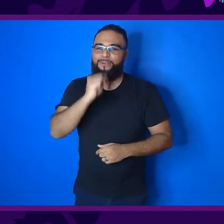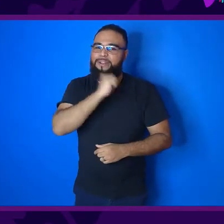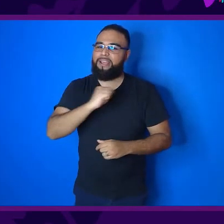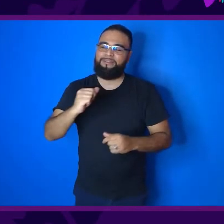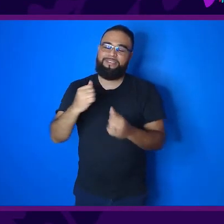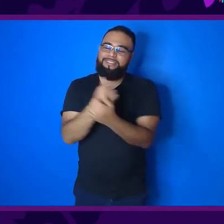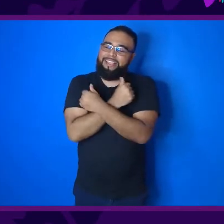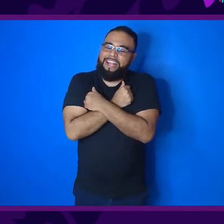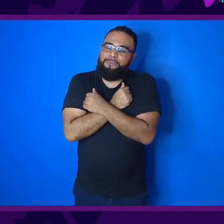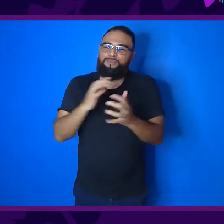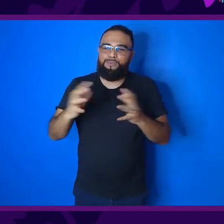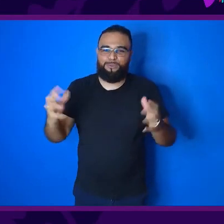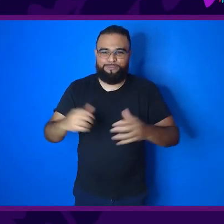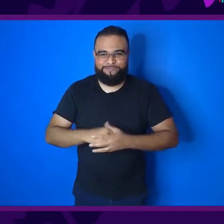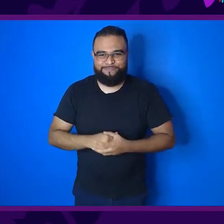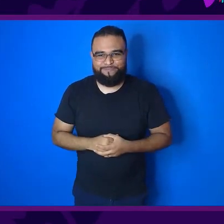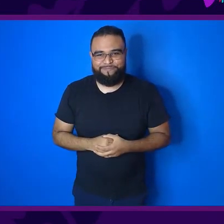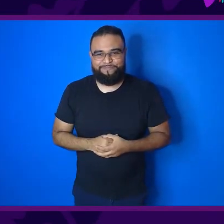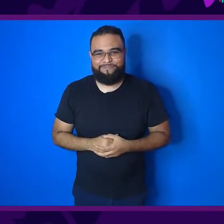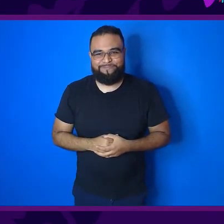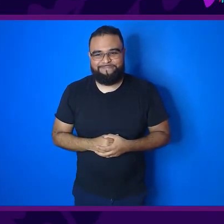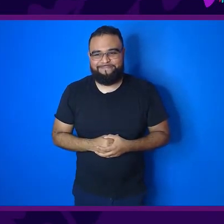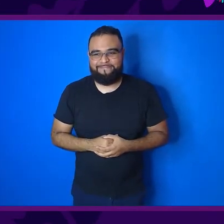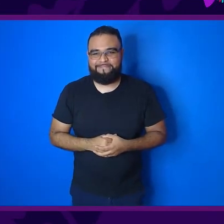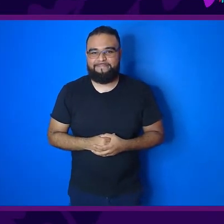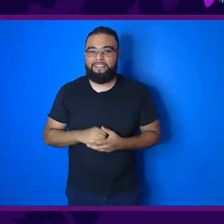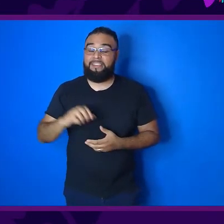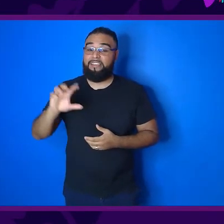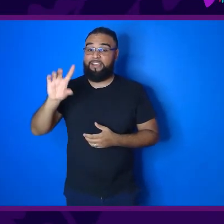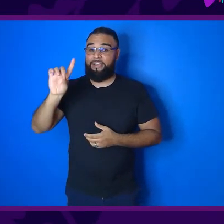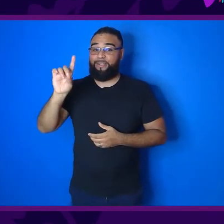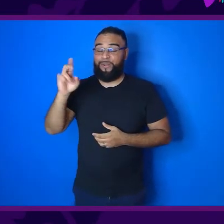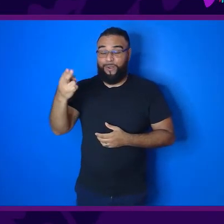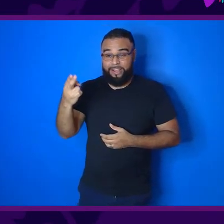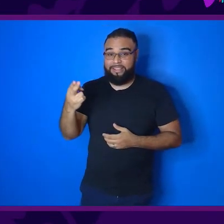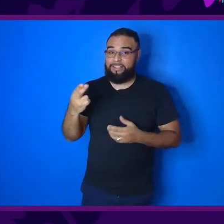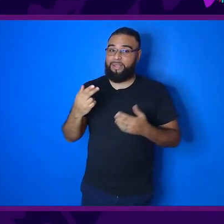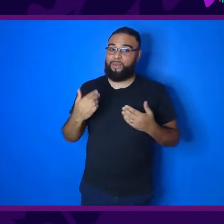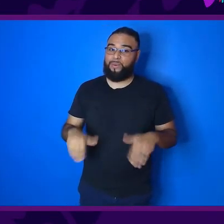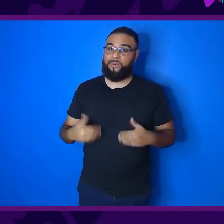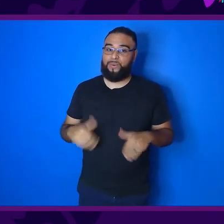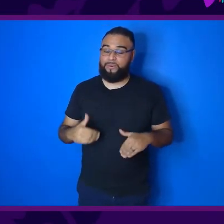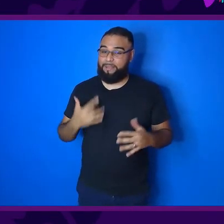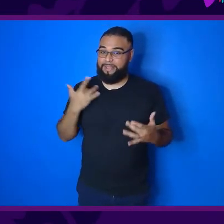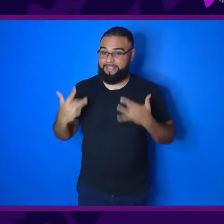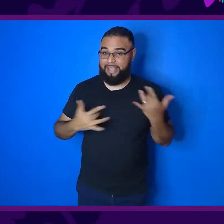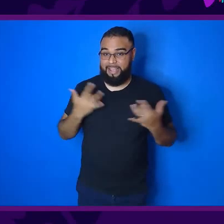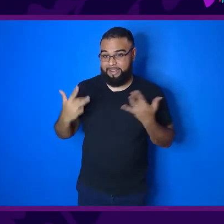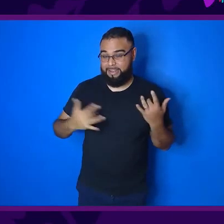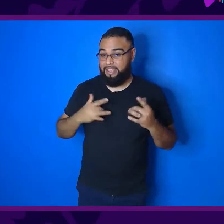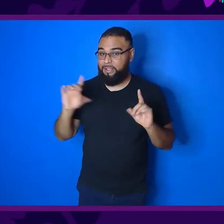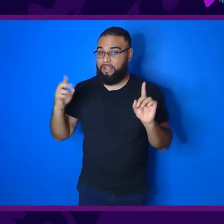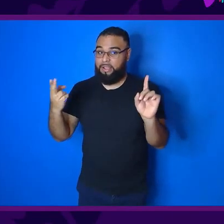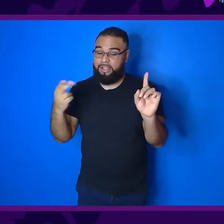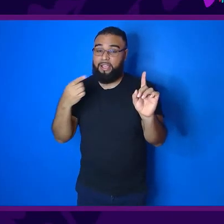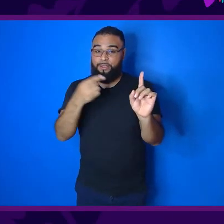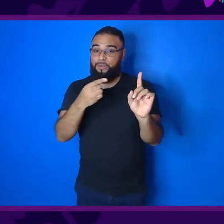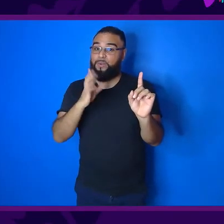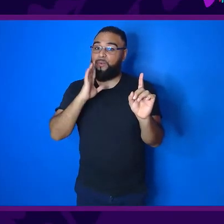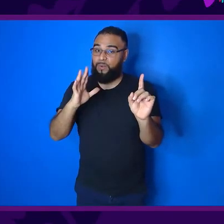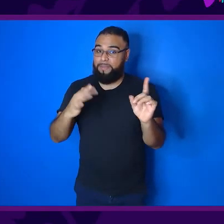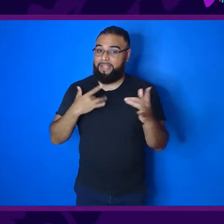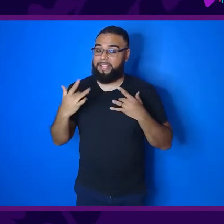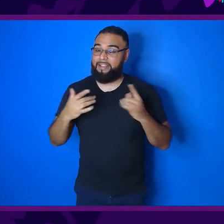That's awesome. Dolores, I'm really excited about our next guest because you are going to get excited about this guest. She